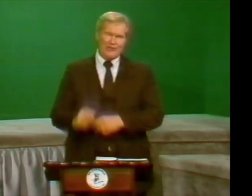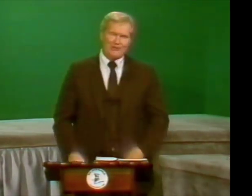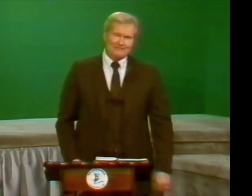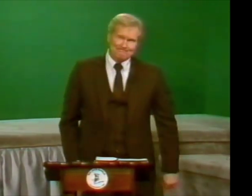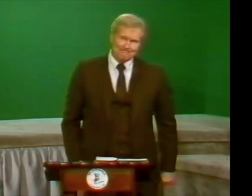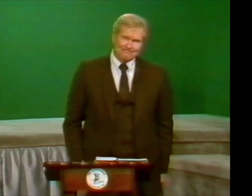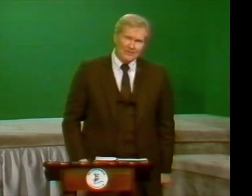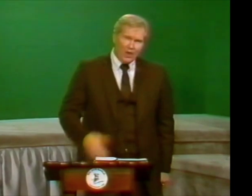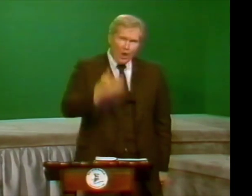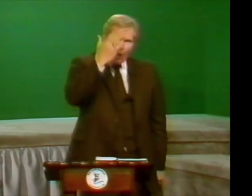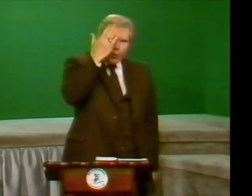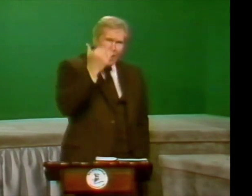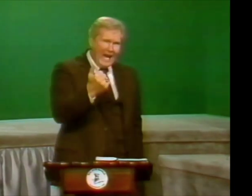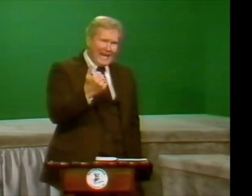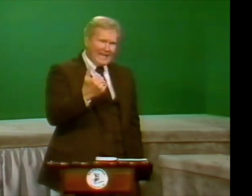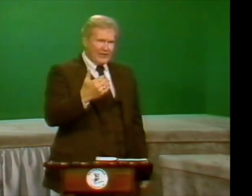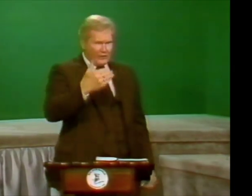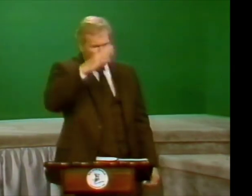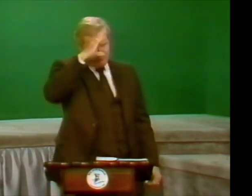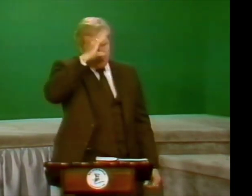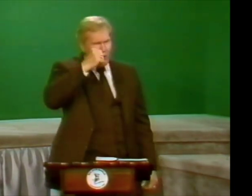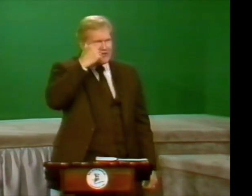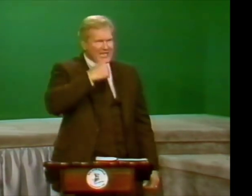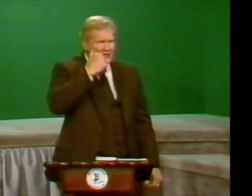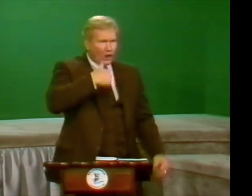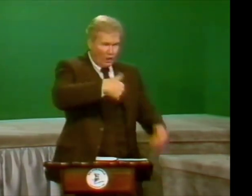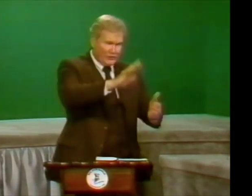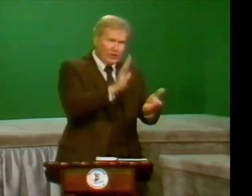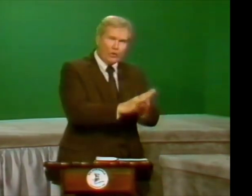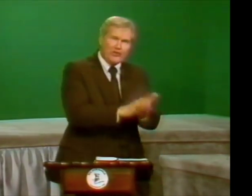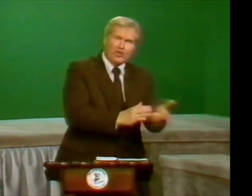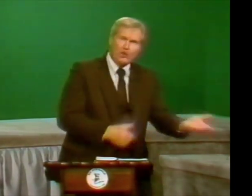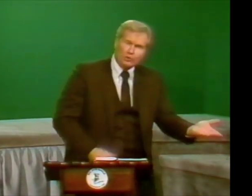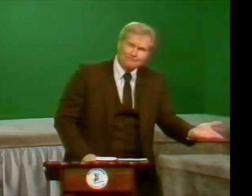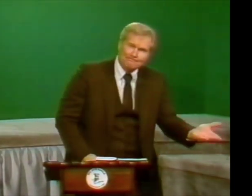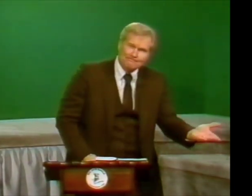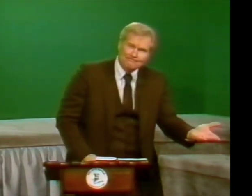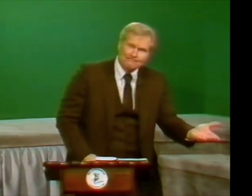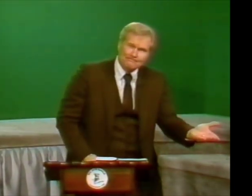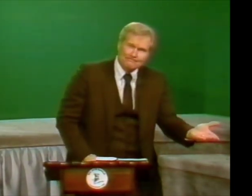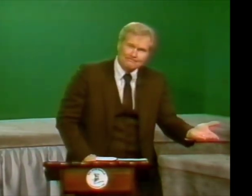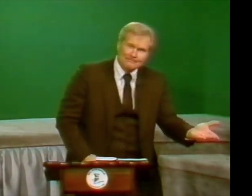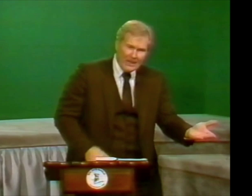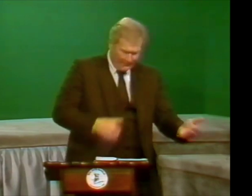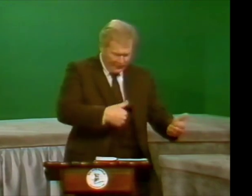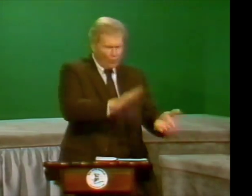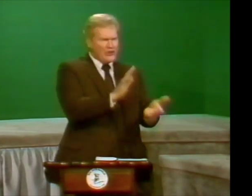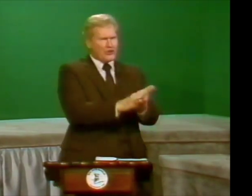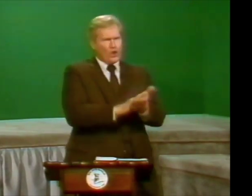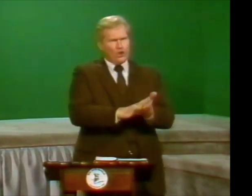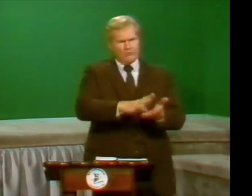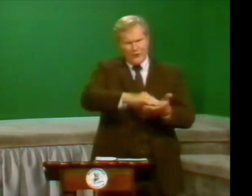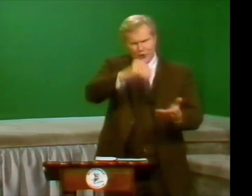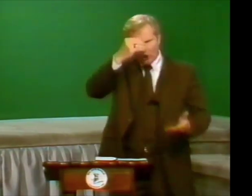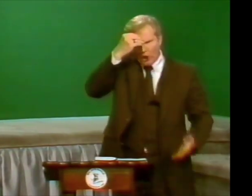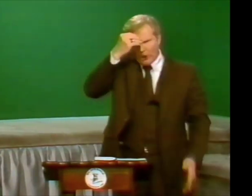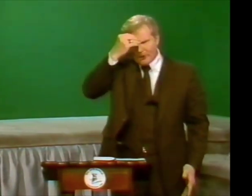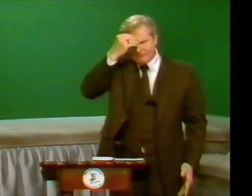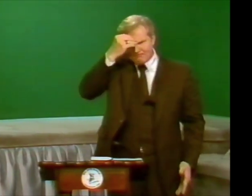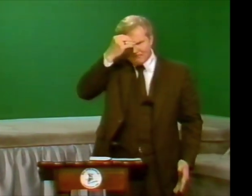question. Why do boys and girls go to school? They go to school to learn,